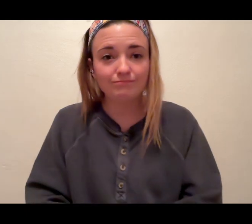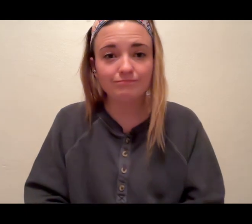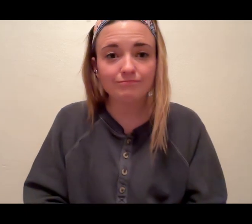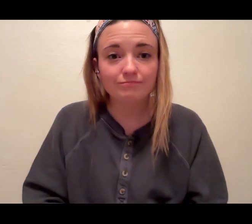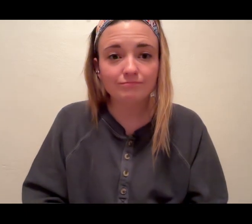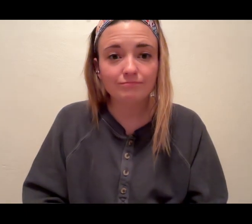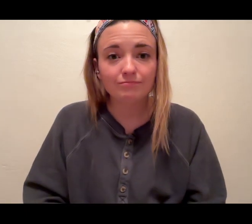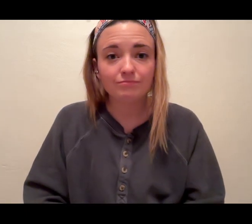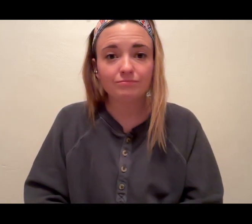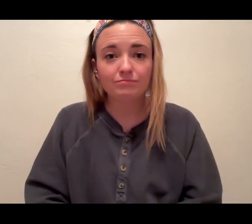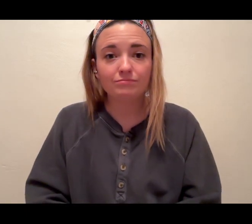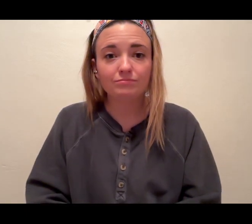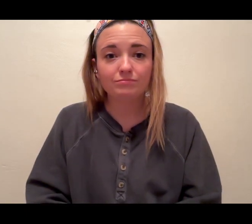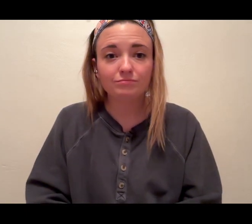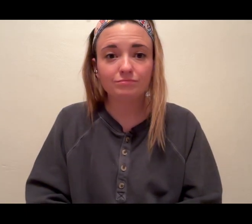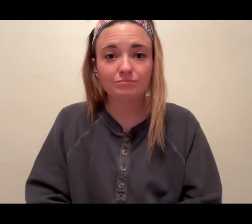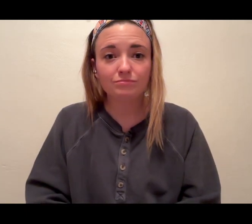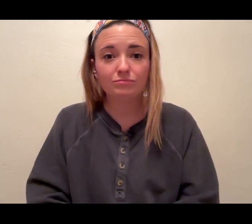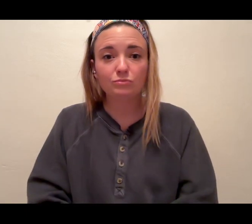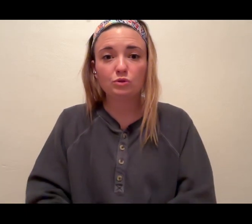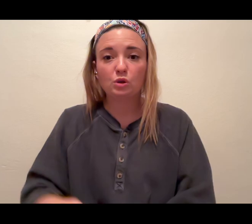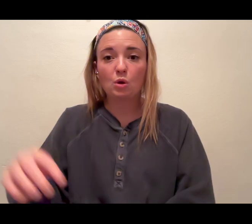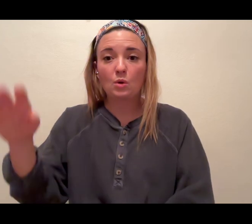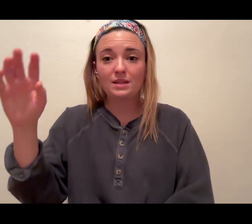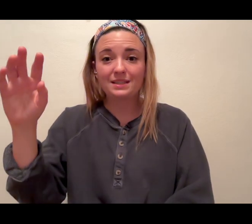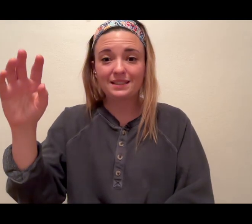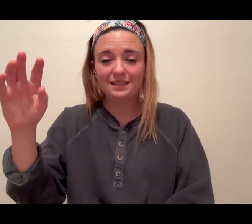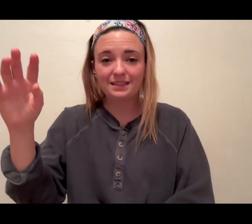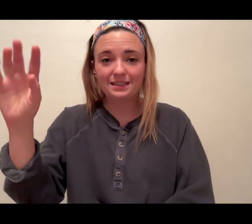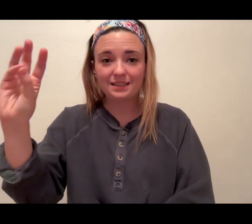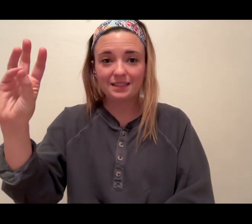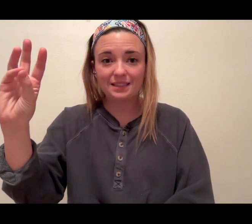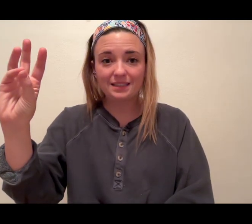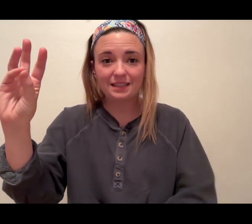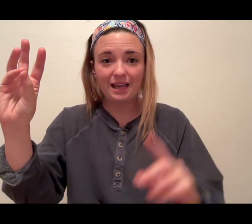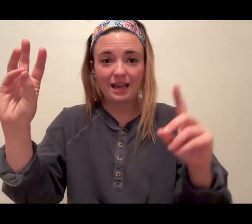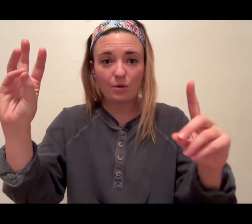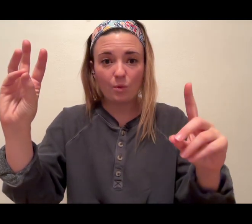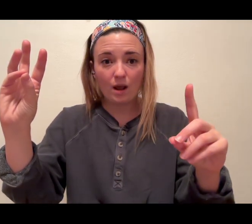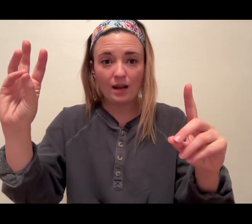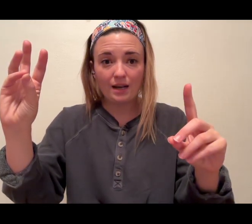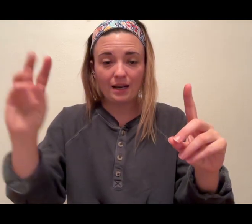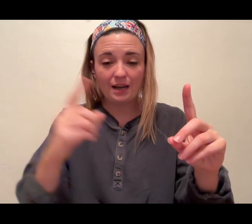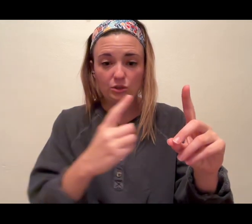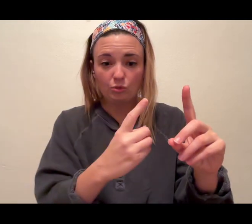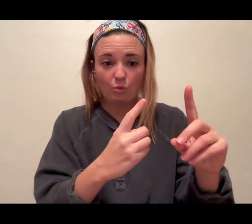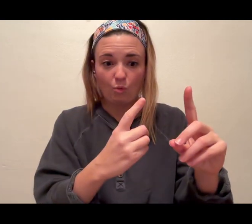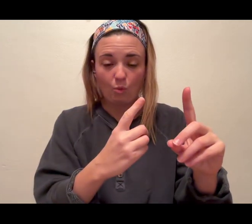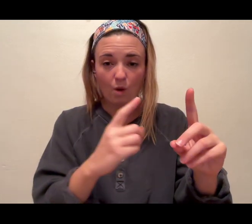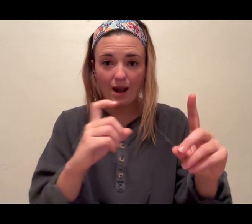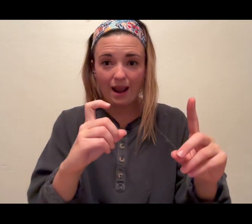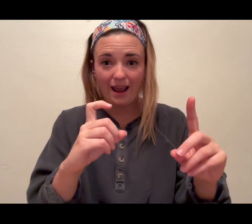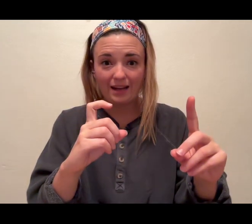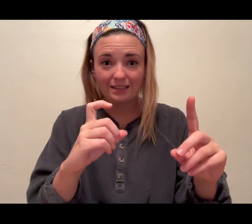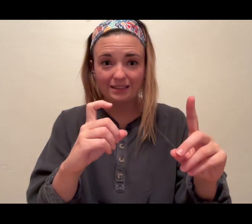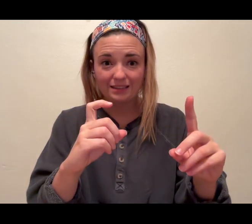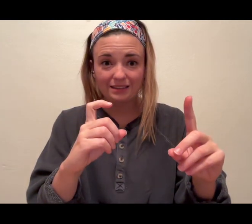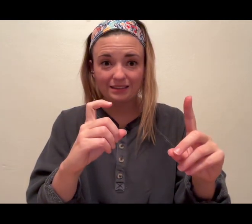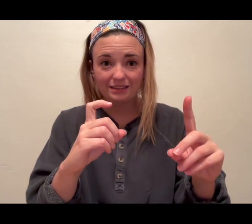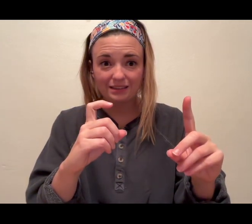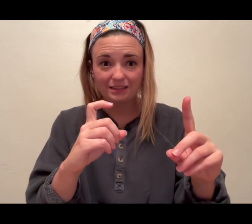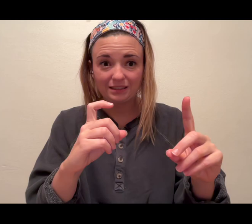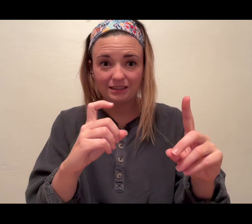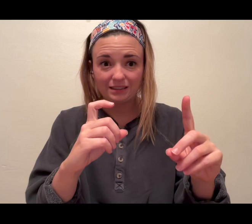6 and the 1, outside is going to be 1x, inside is 6x, and